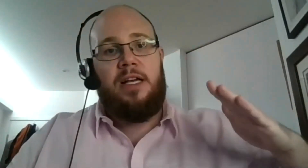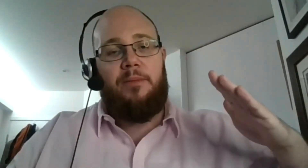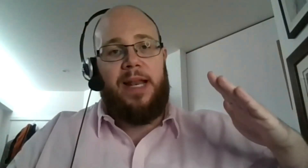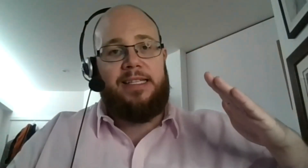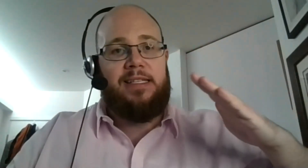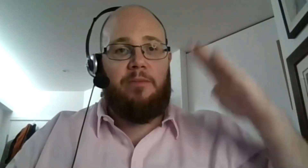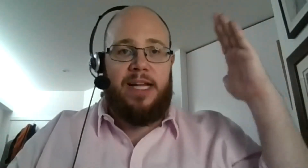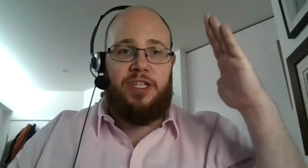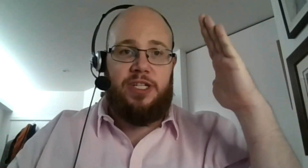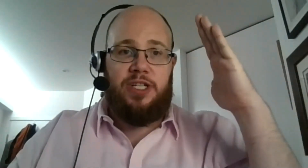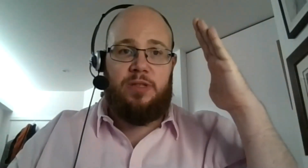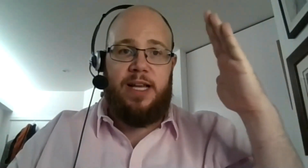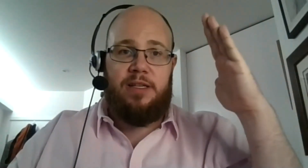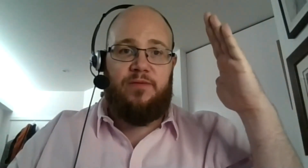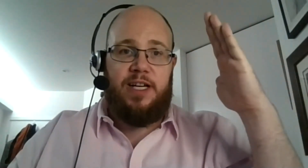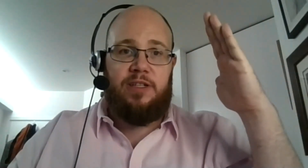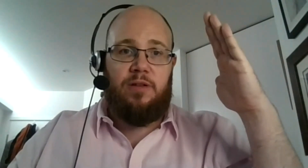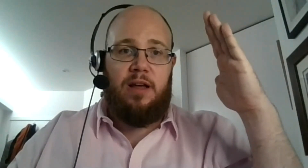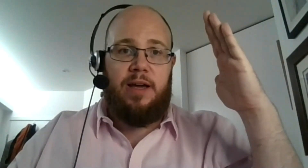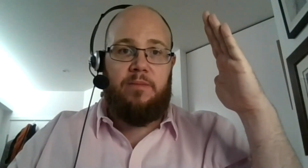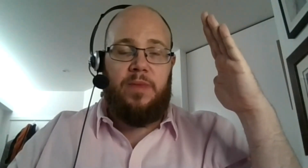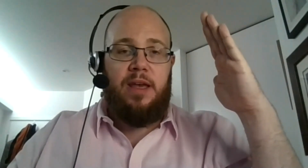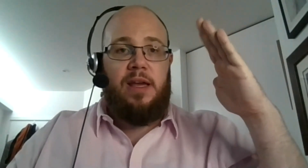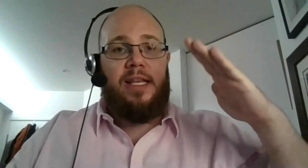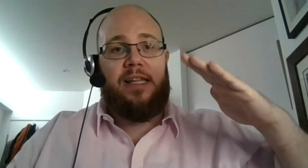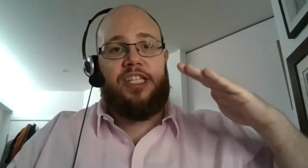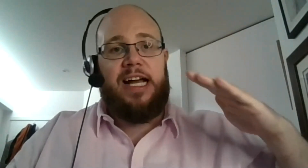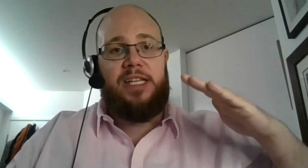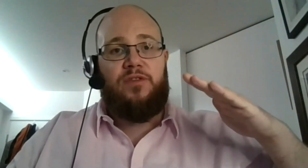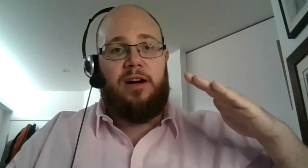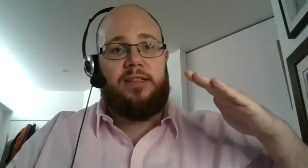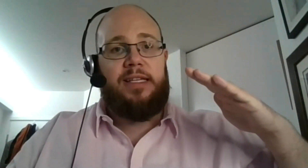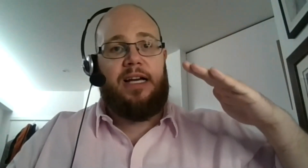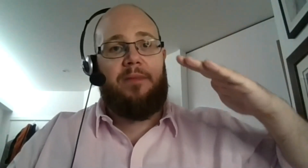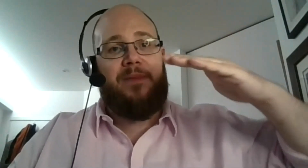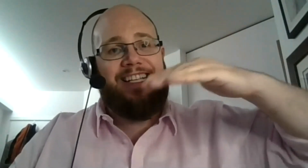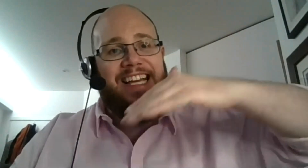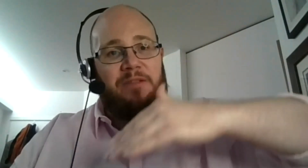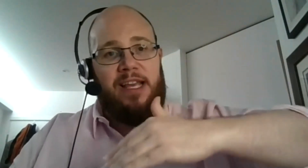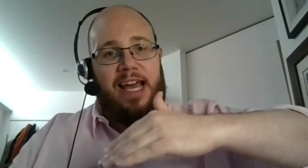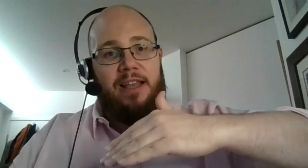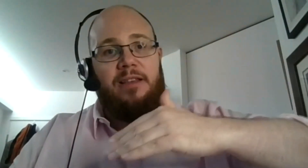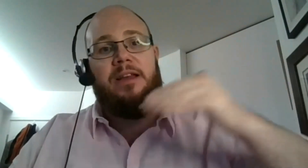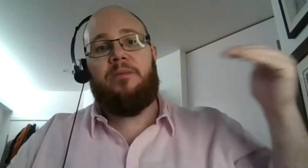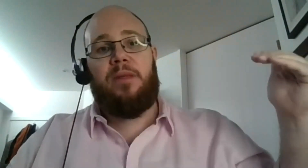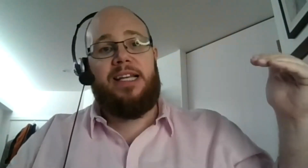and places like Manchester just went as a vertical climb. Now, the challenge for us is coming back down again. Places